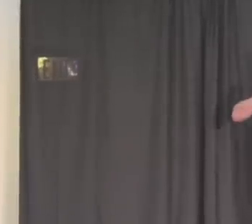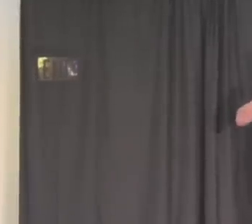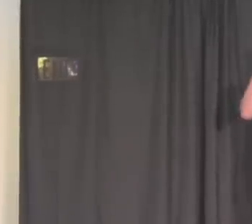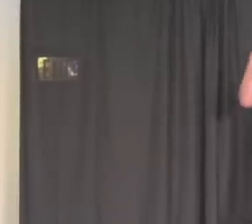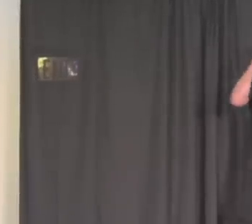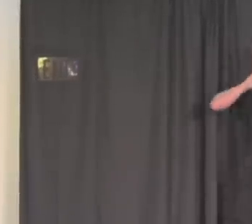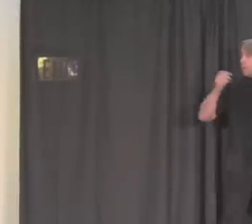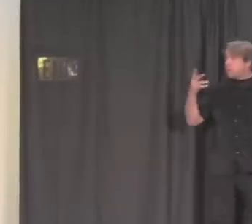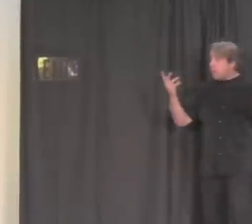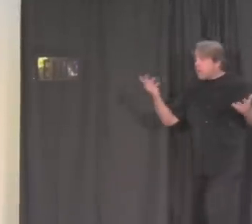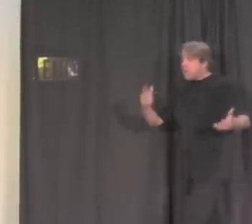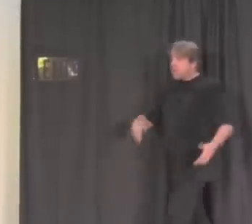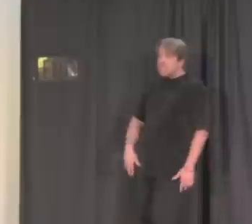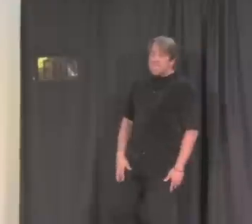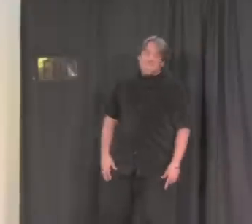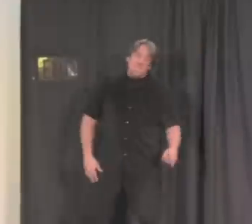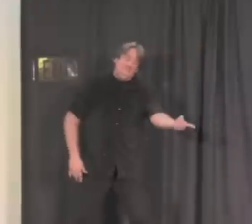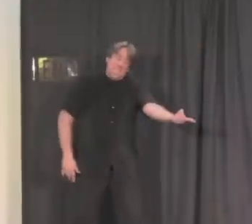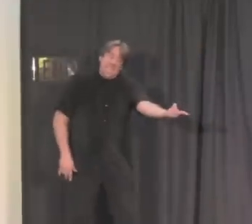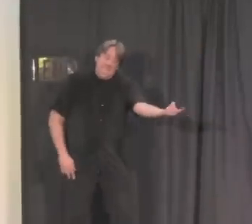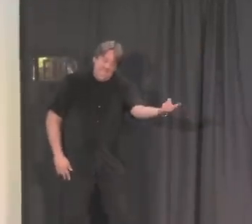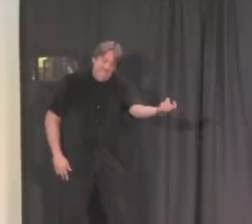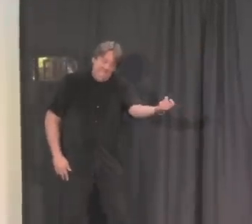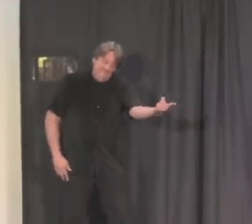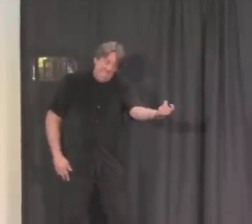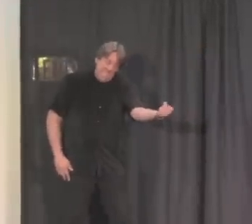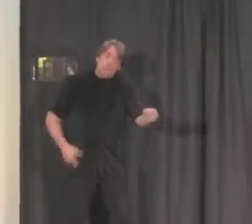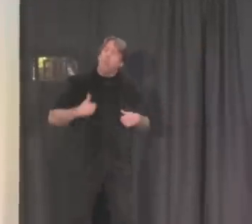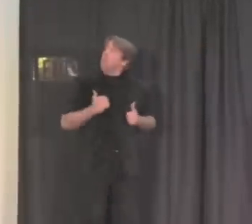My deaf parents, when they disciplined me, it looked like this. Get over here.